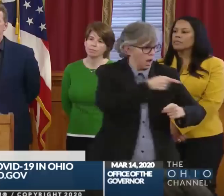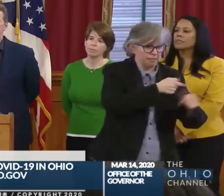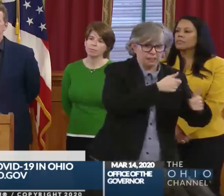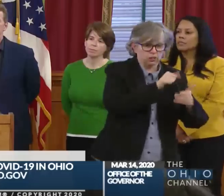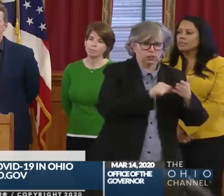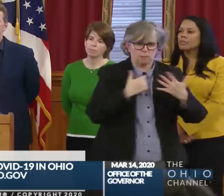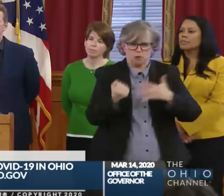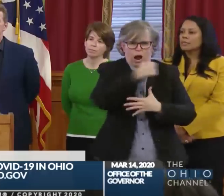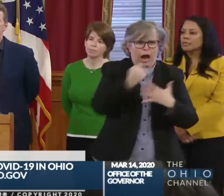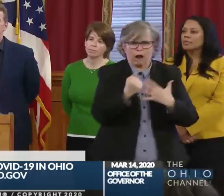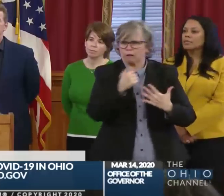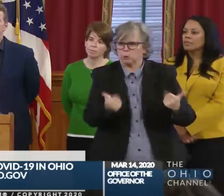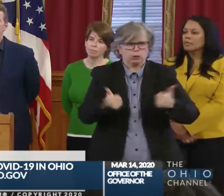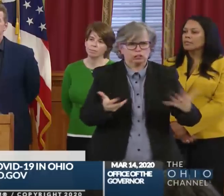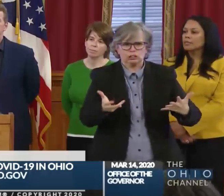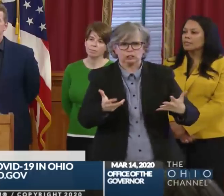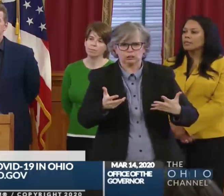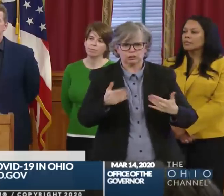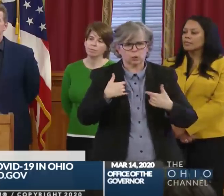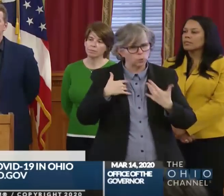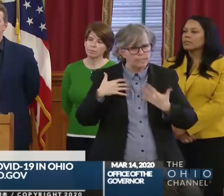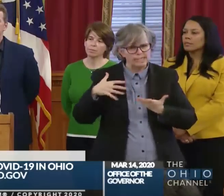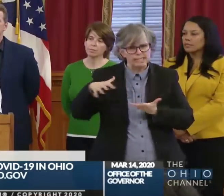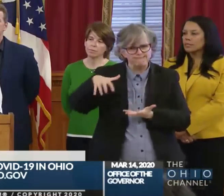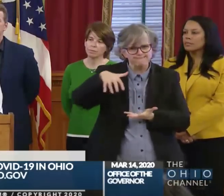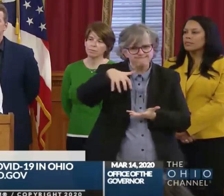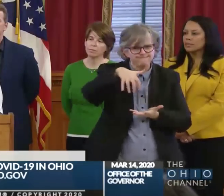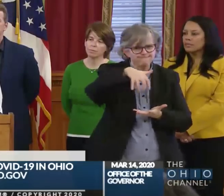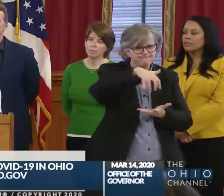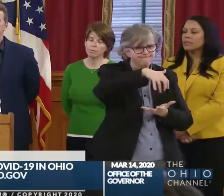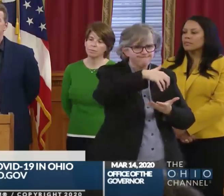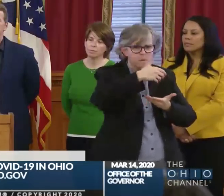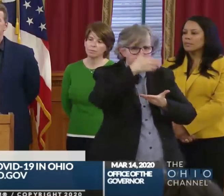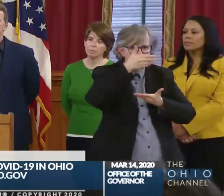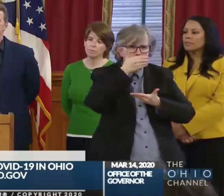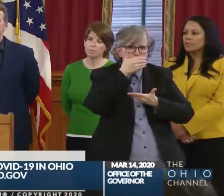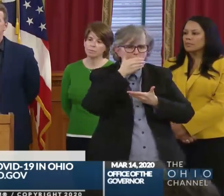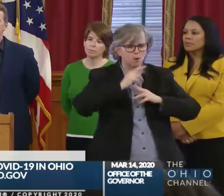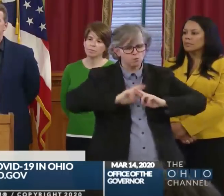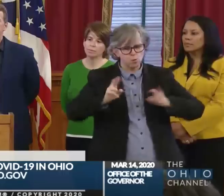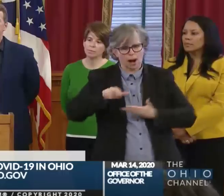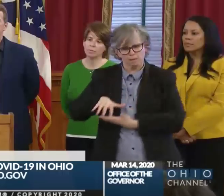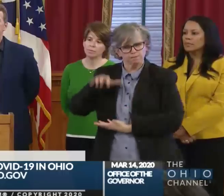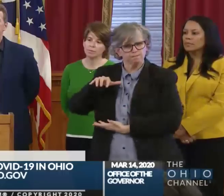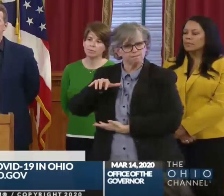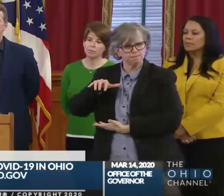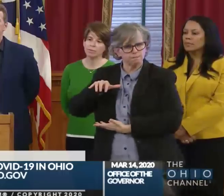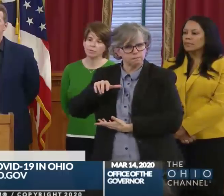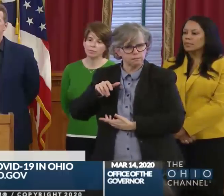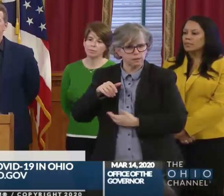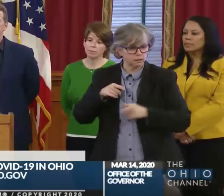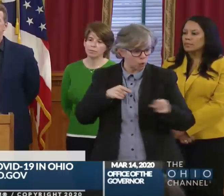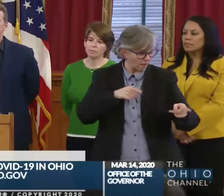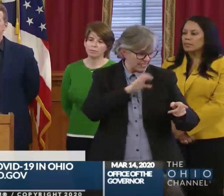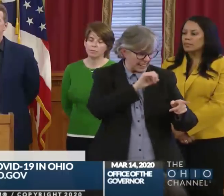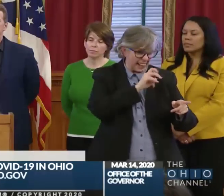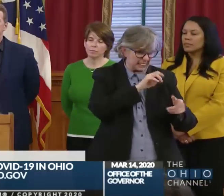circulation, perhaps in an ambulatory setting, perhaps for elective surgery, and redirect them so they can be used by our